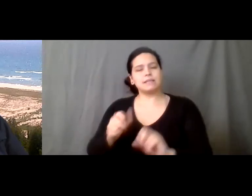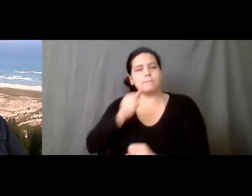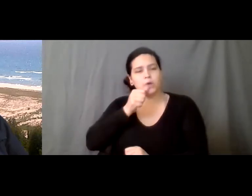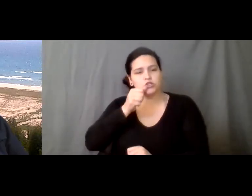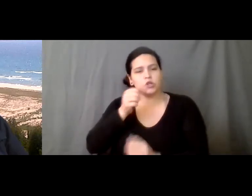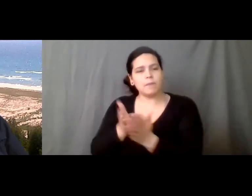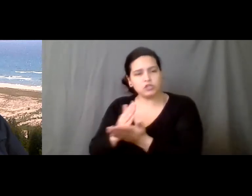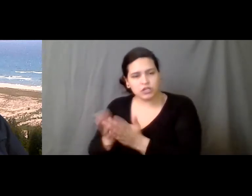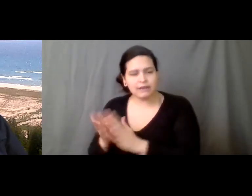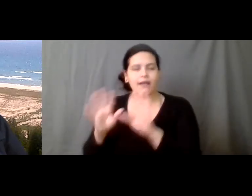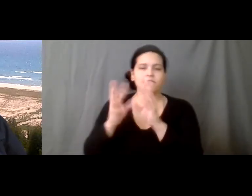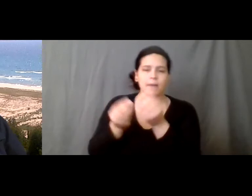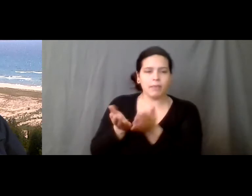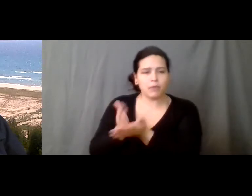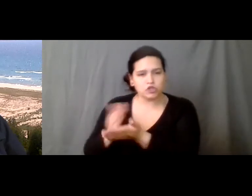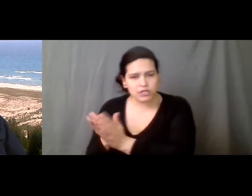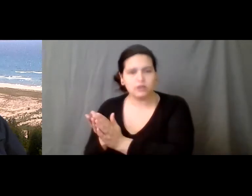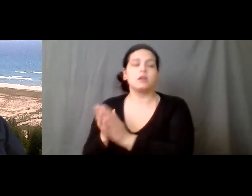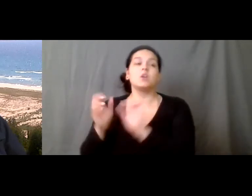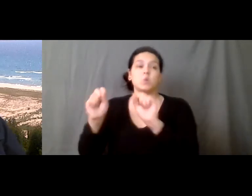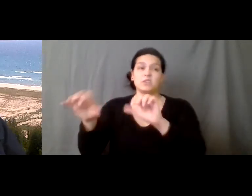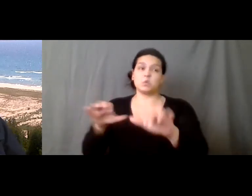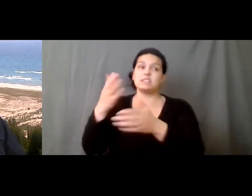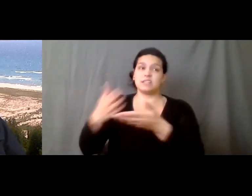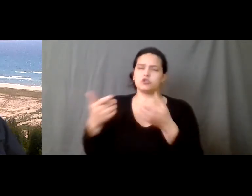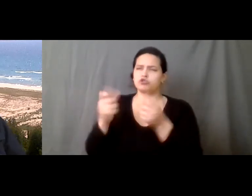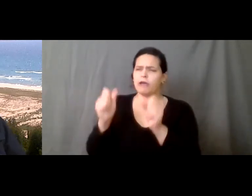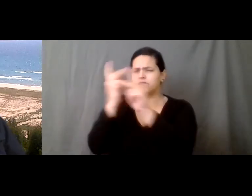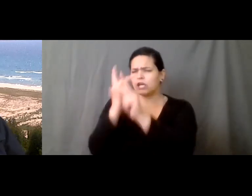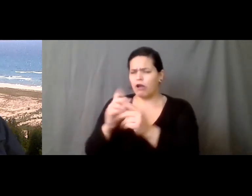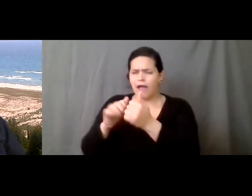whatever. You can do these things to try to figure out